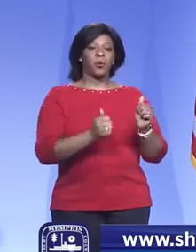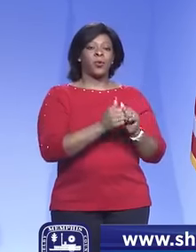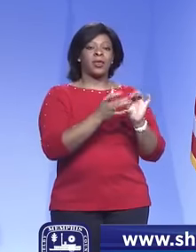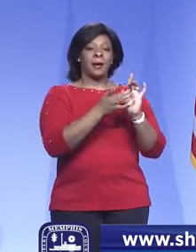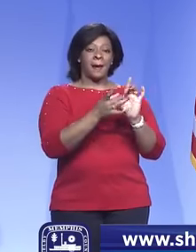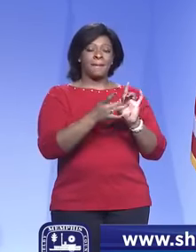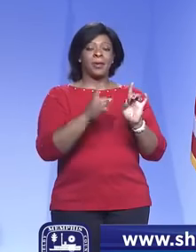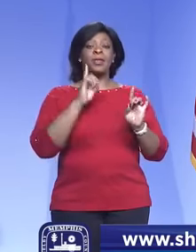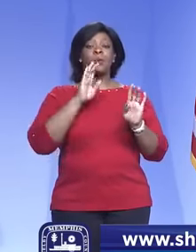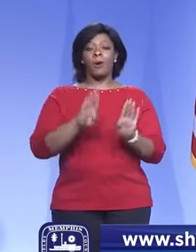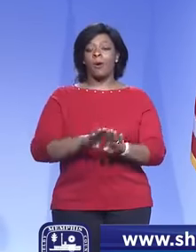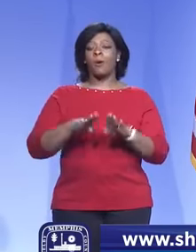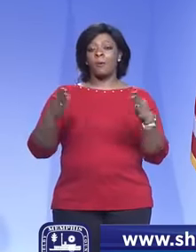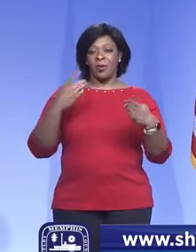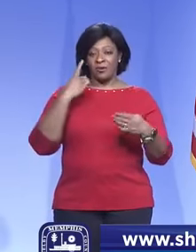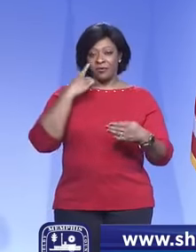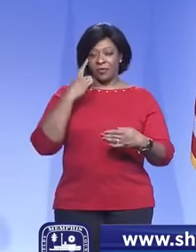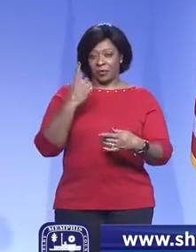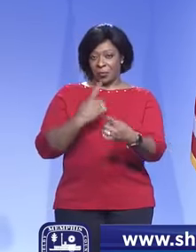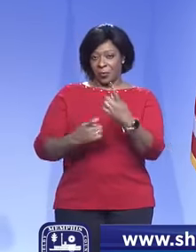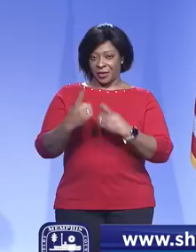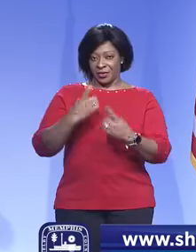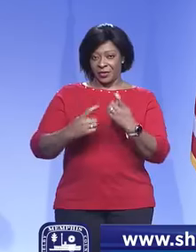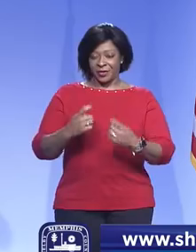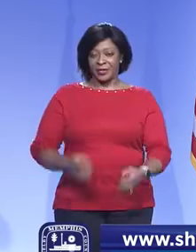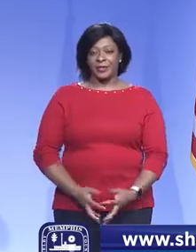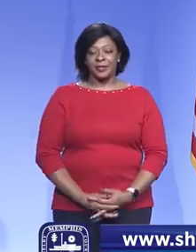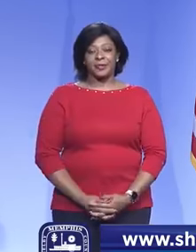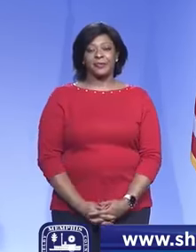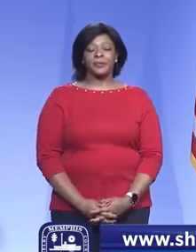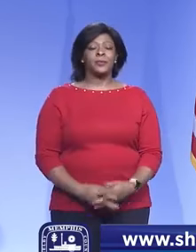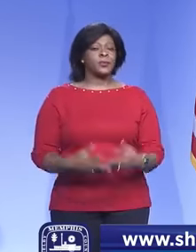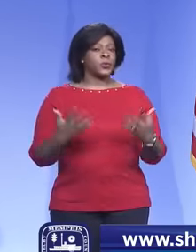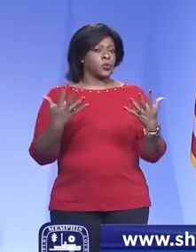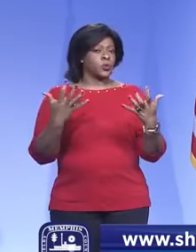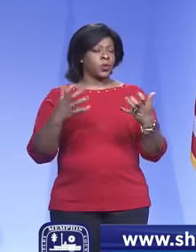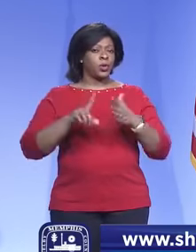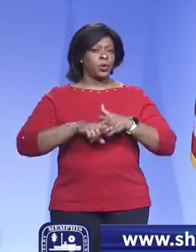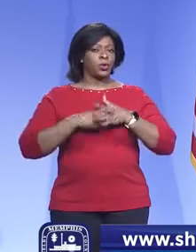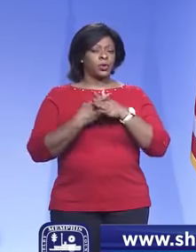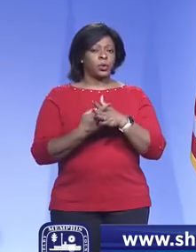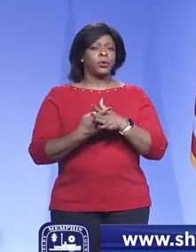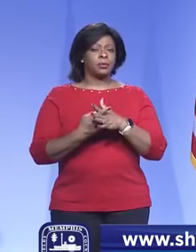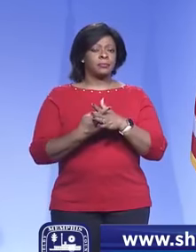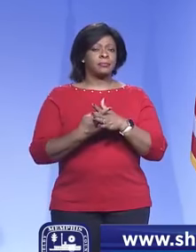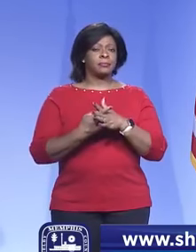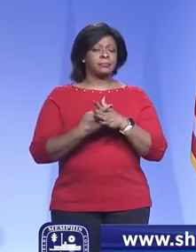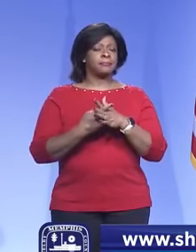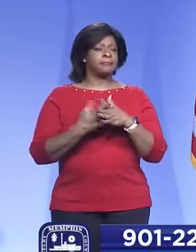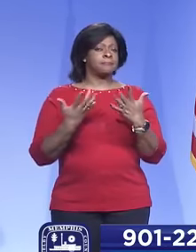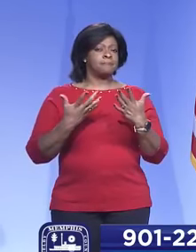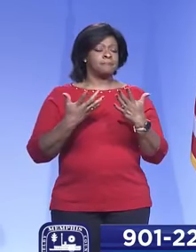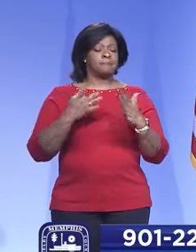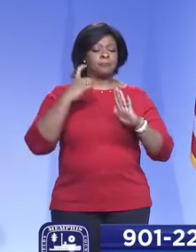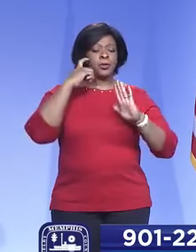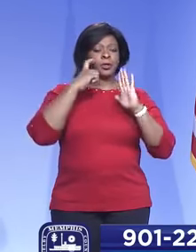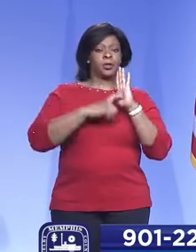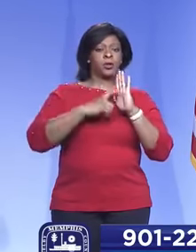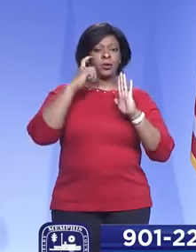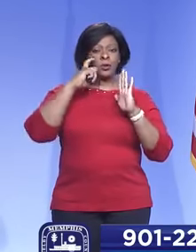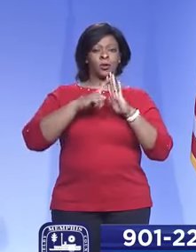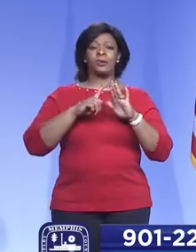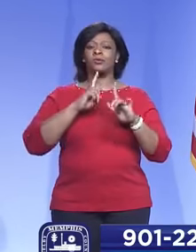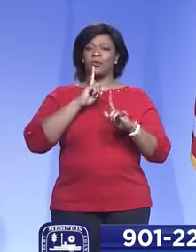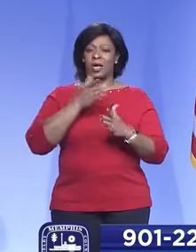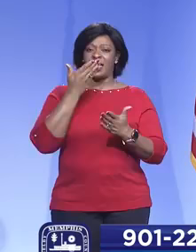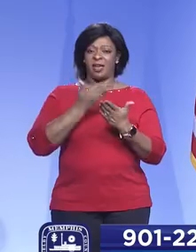comments and we'll open it up for questions. I want to start with really noting what's becoming more and more evident